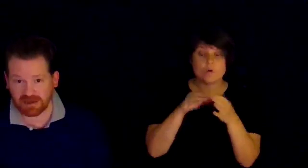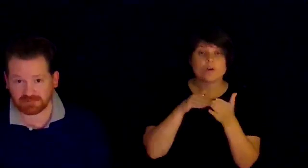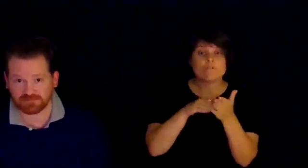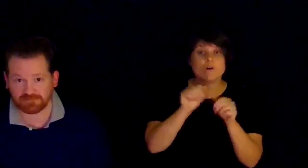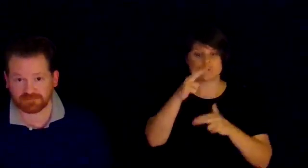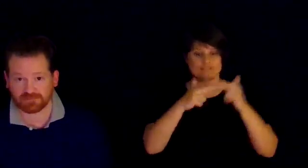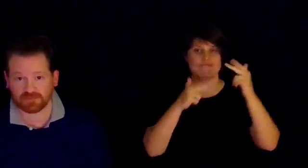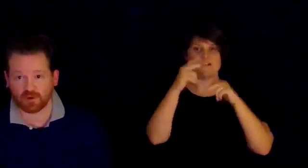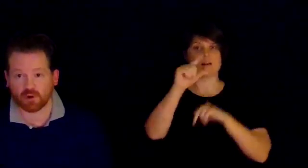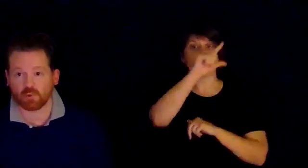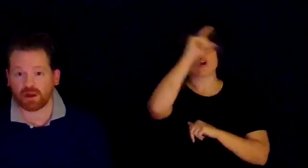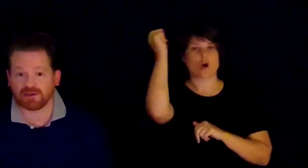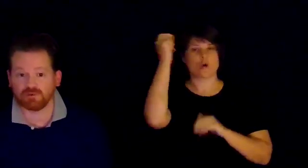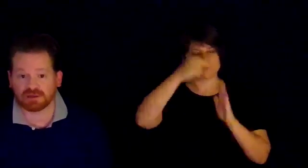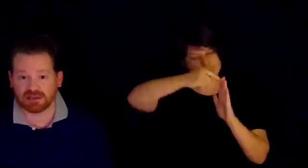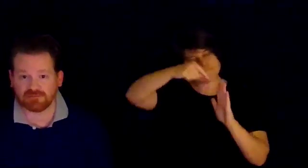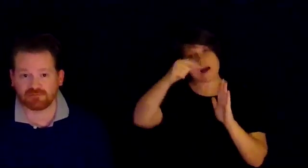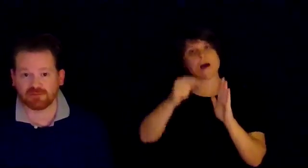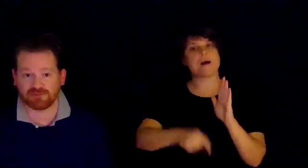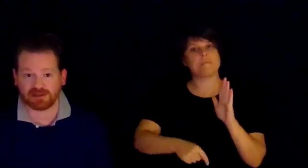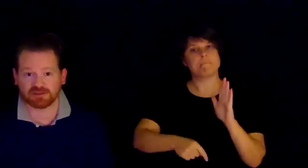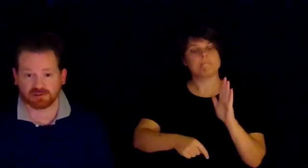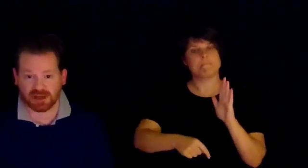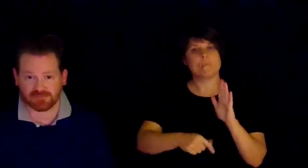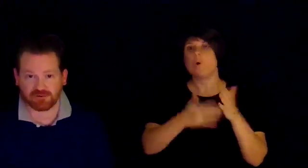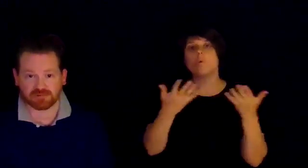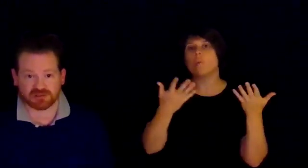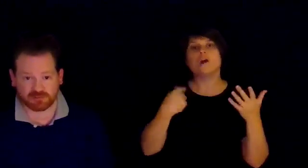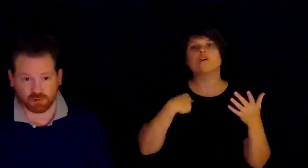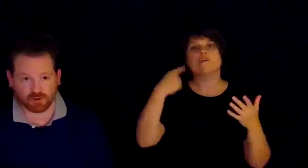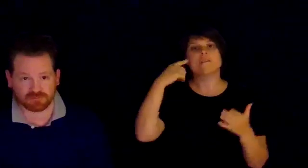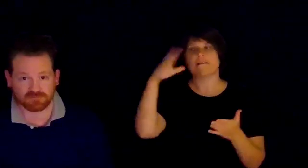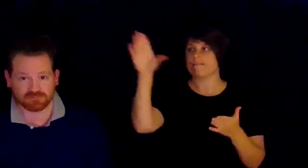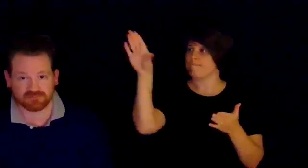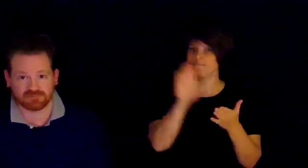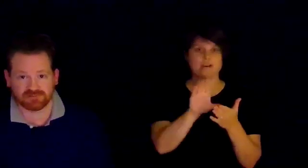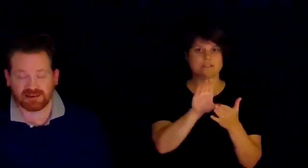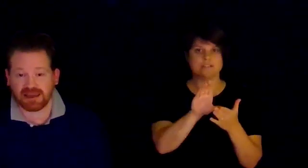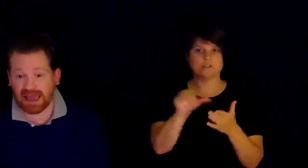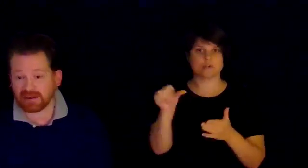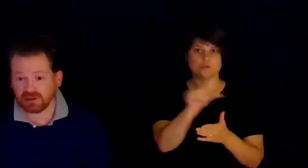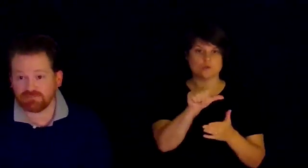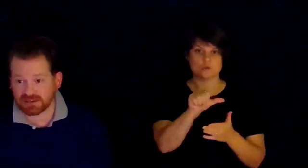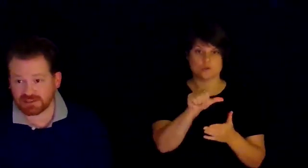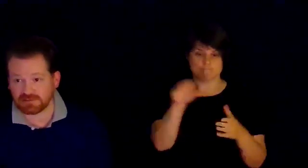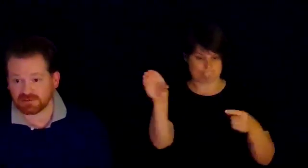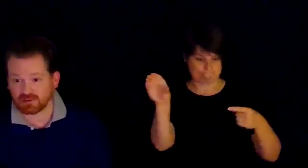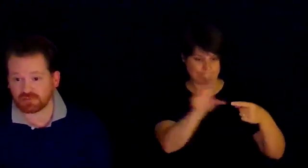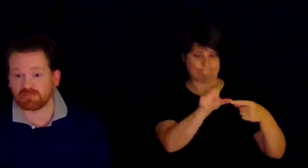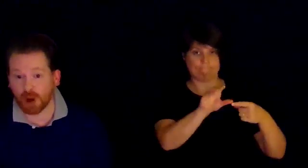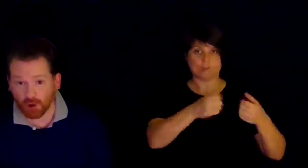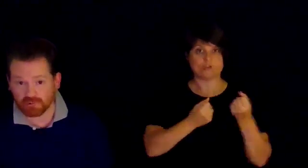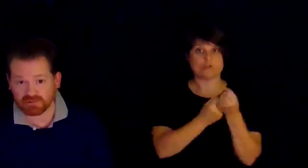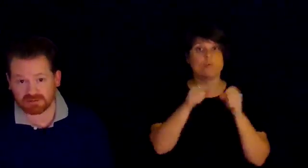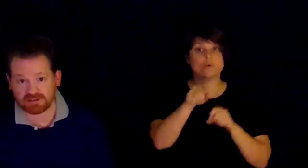in detail, where you believe the funding should come from to support, and a new budget